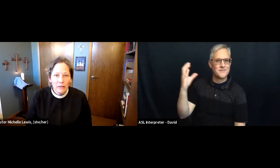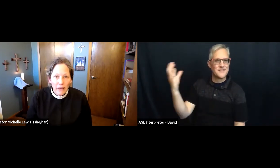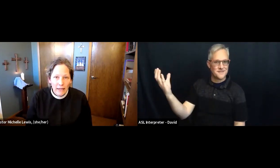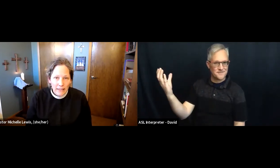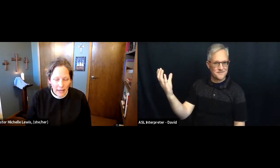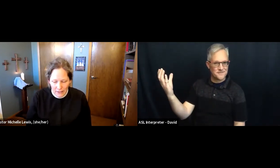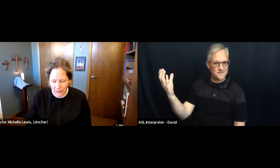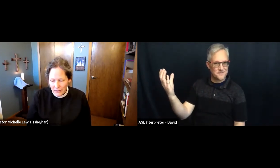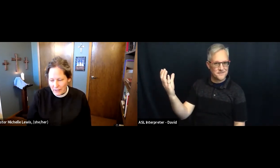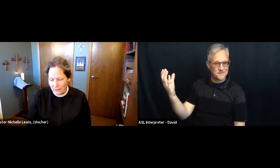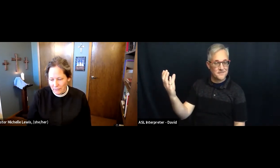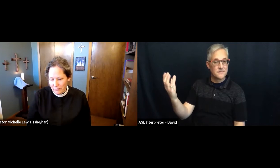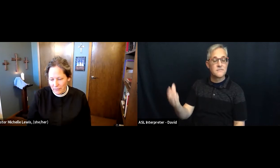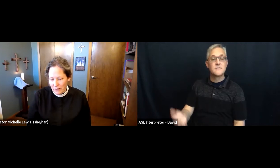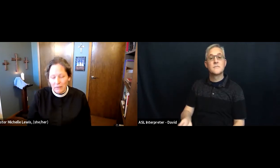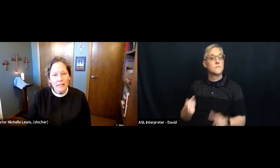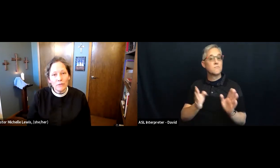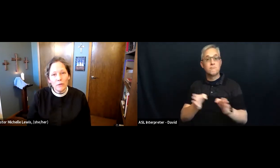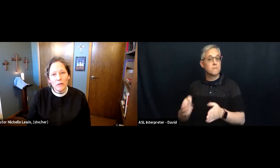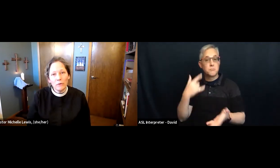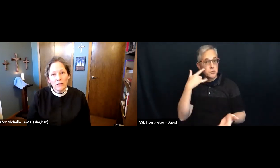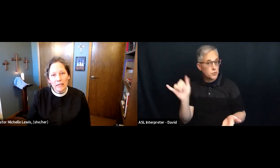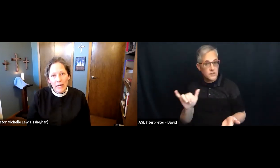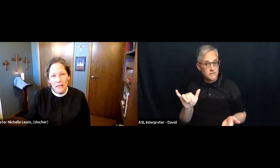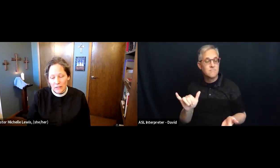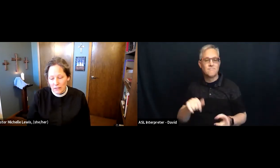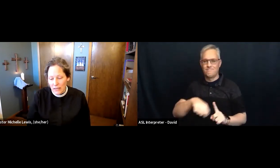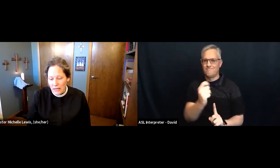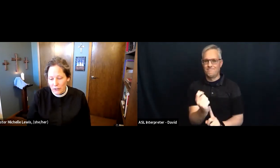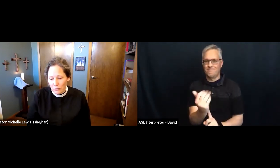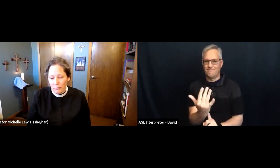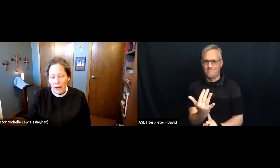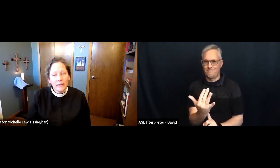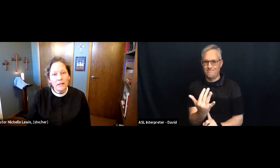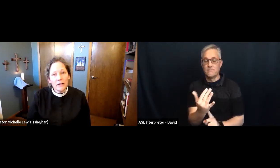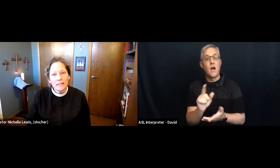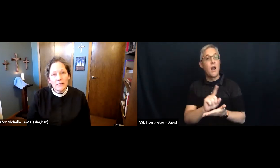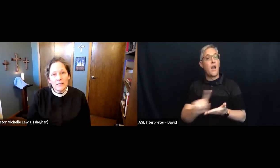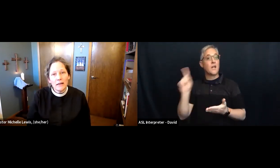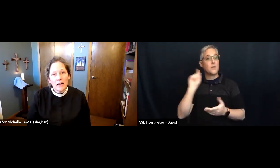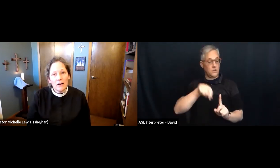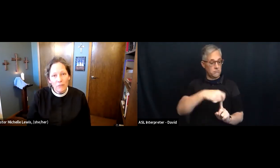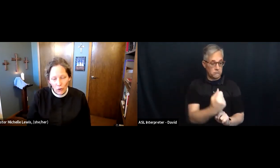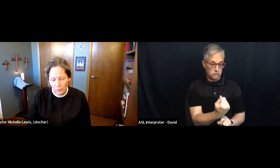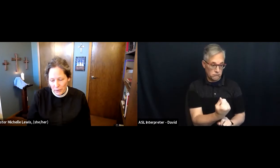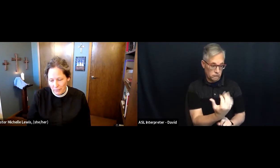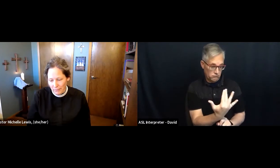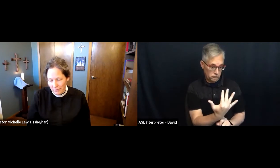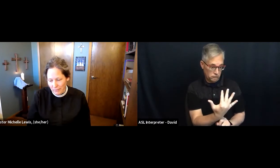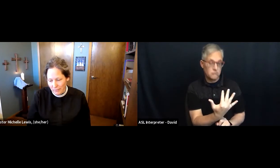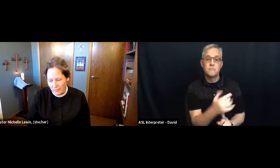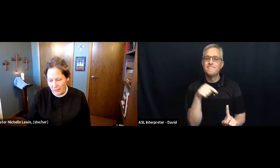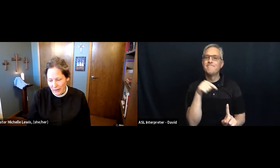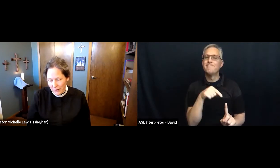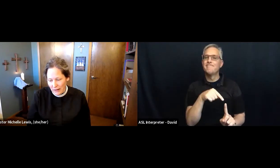And we light candles. Last week, we lit a candle to remind us of hope.